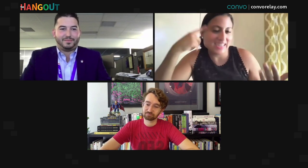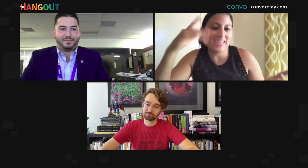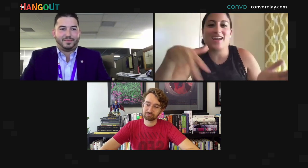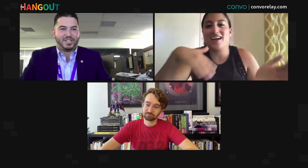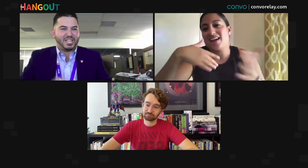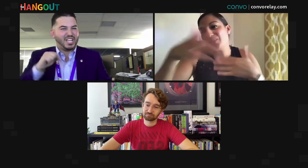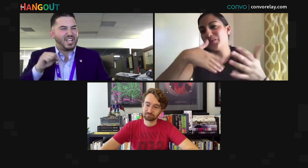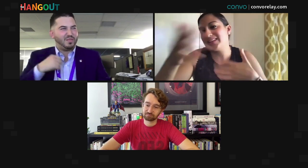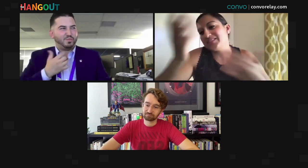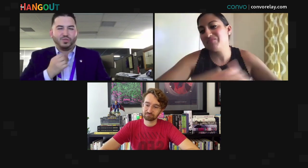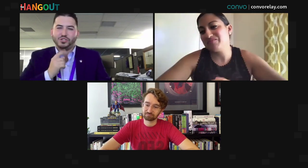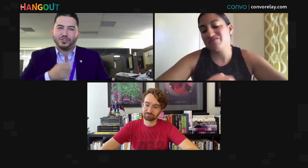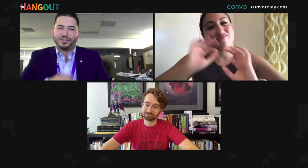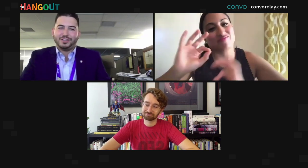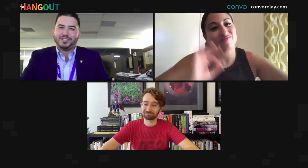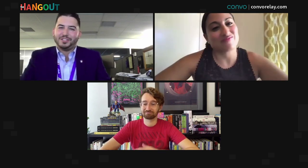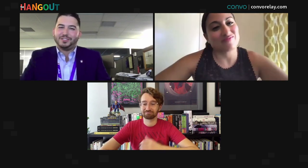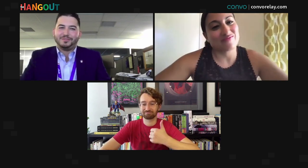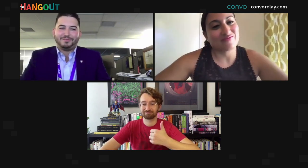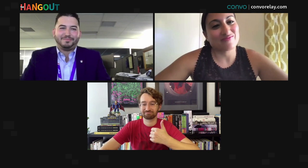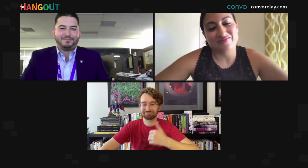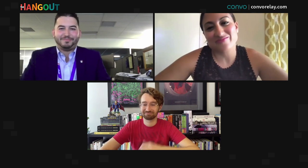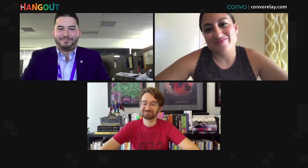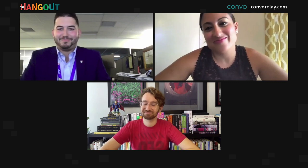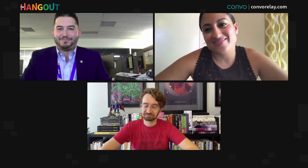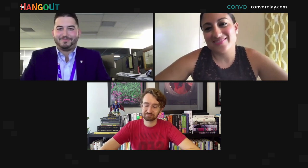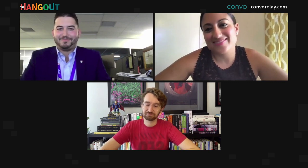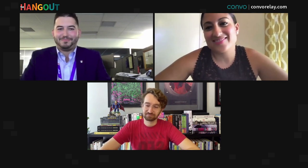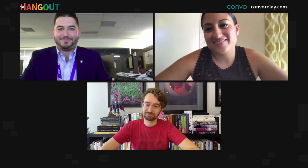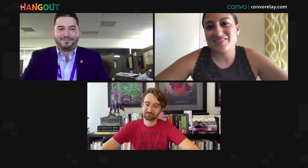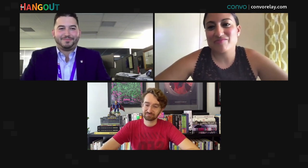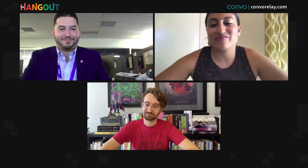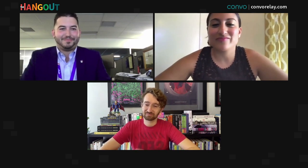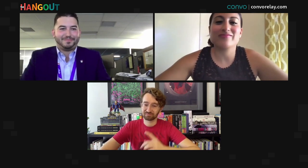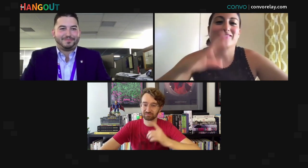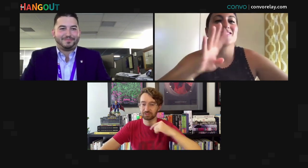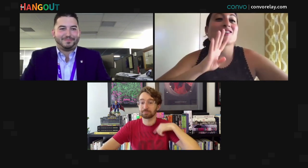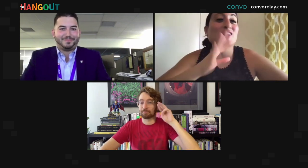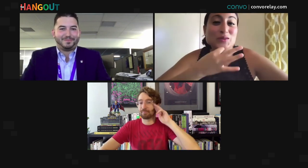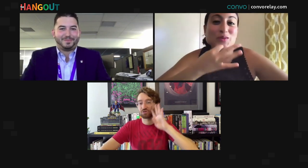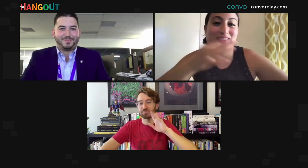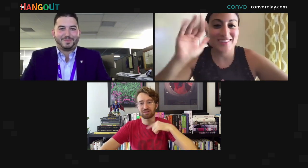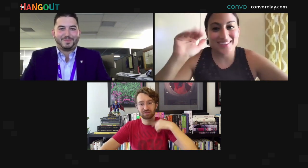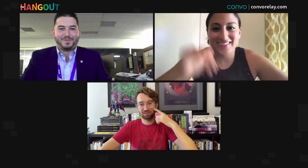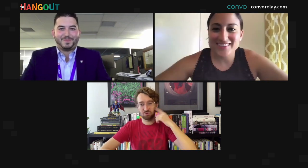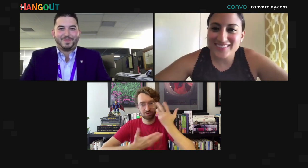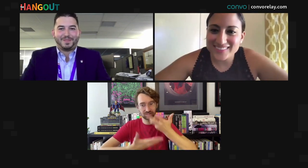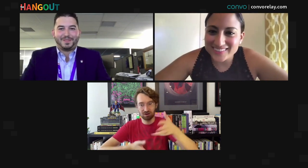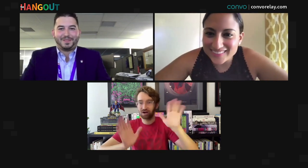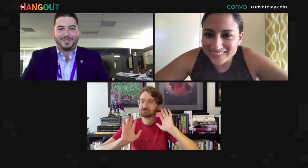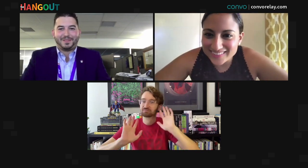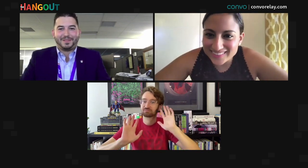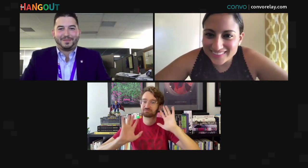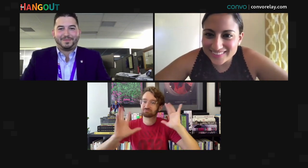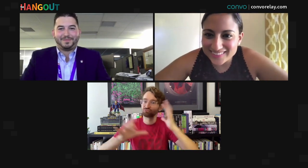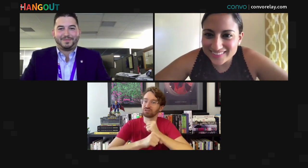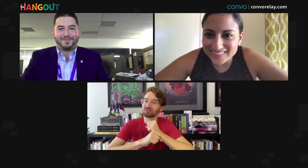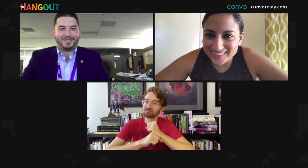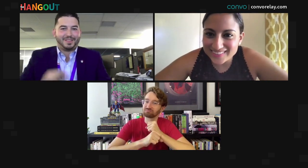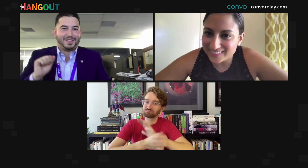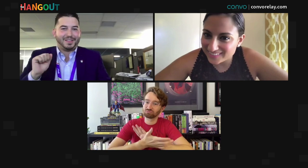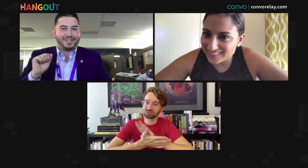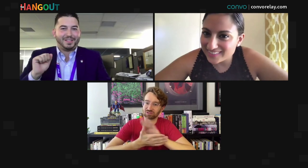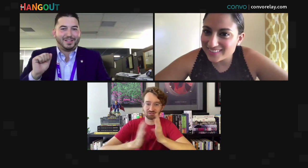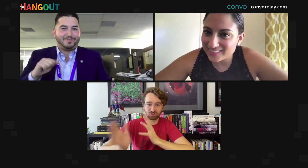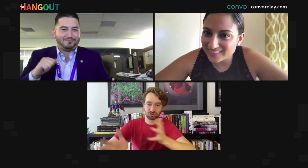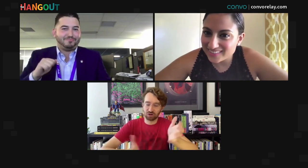Maybe we could have maybe there's a Facebook page for that, I think. But anyway, this is great. Great. Well, this is Michael